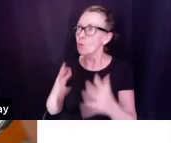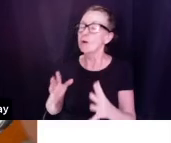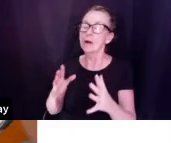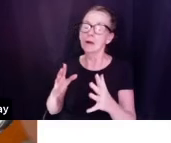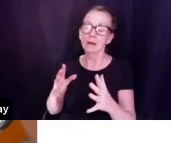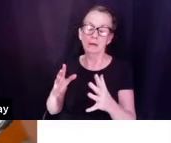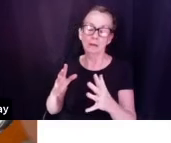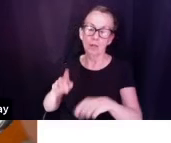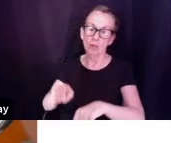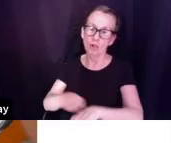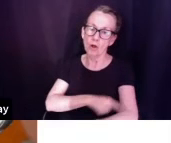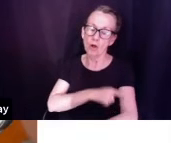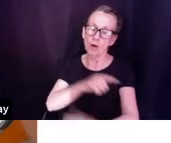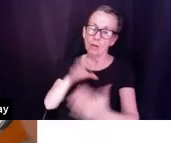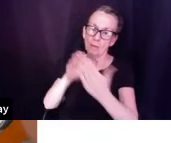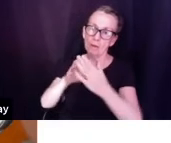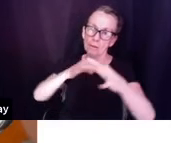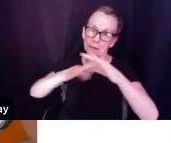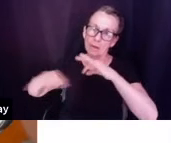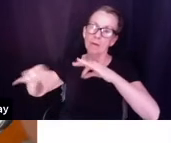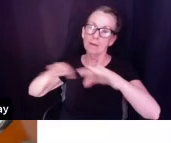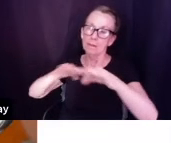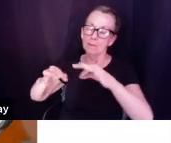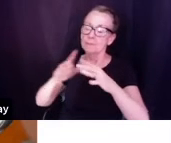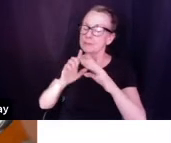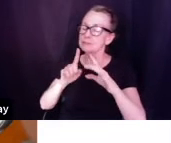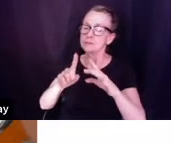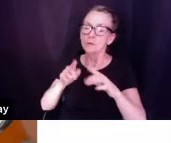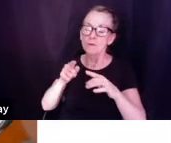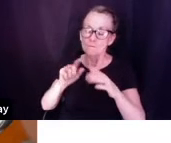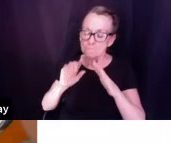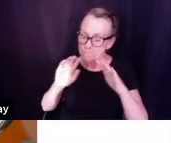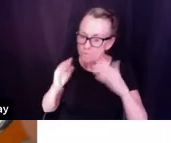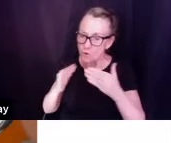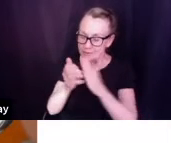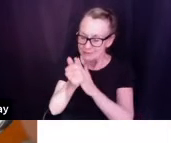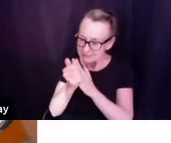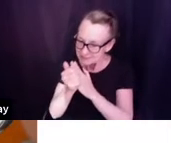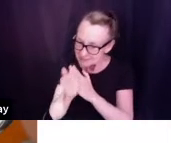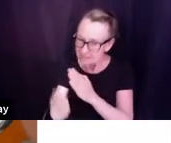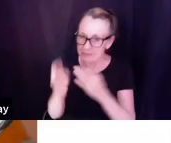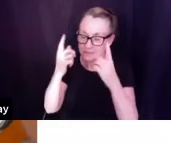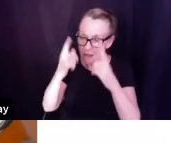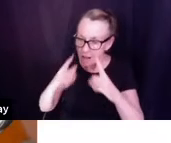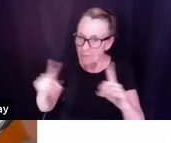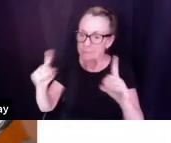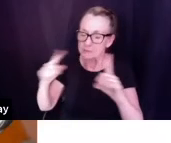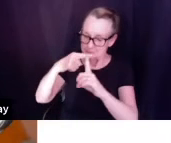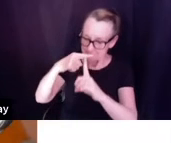so long. Just focus on skills and accomplishments, all those wonderful things that you have and that you